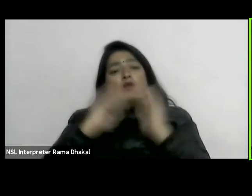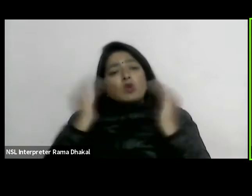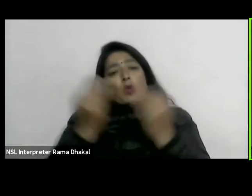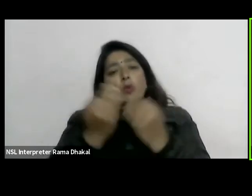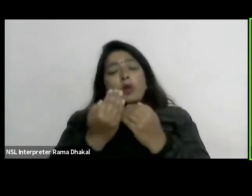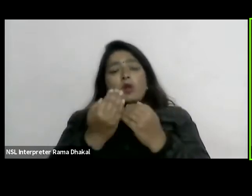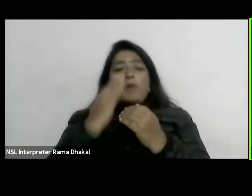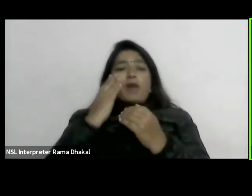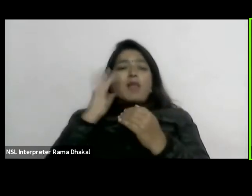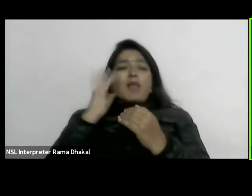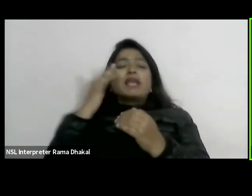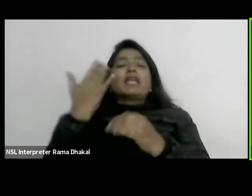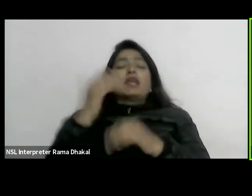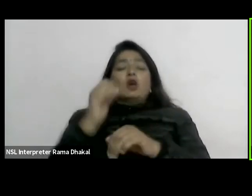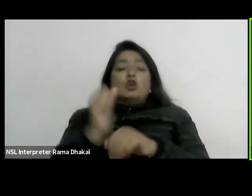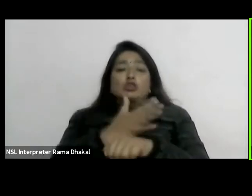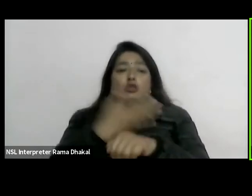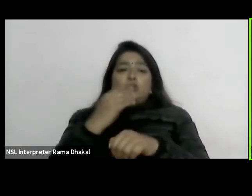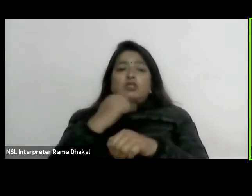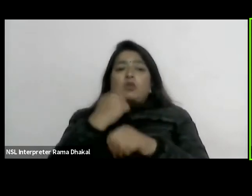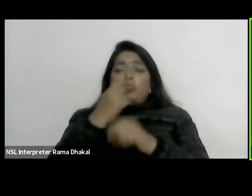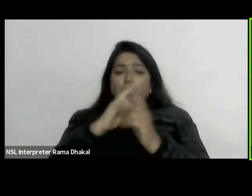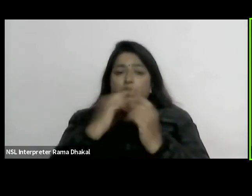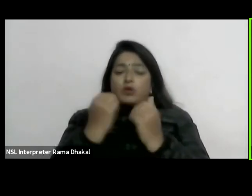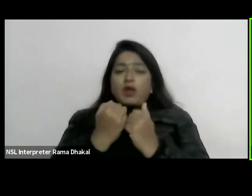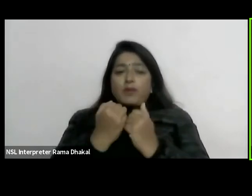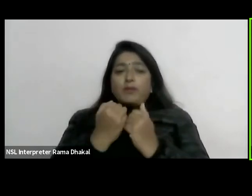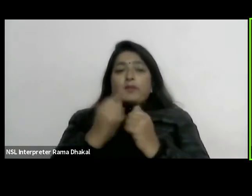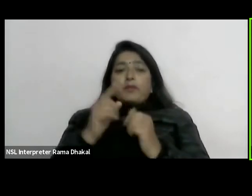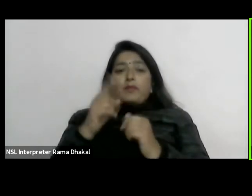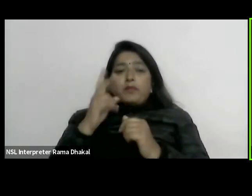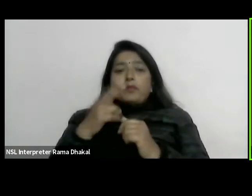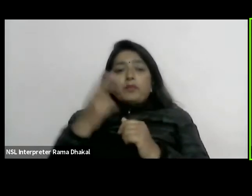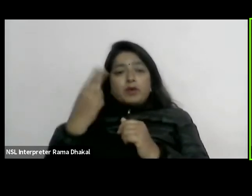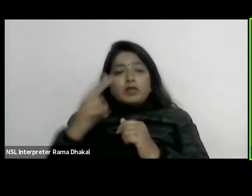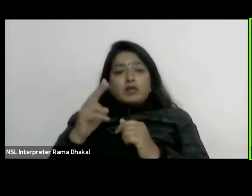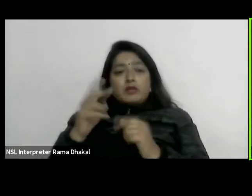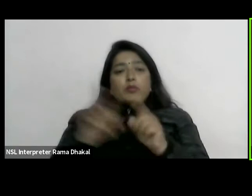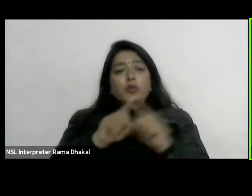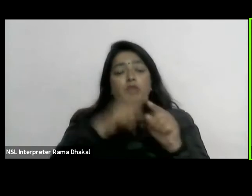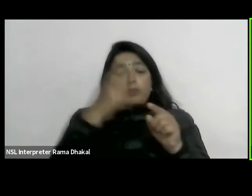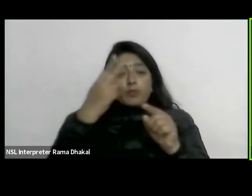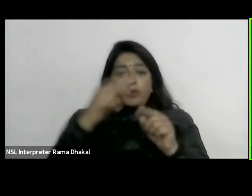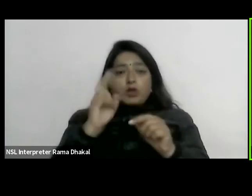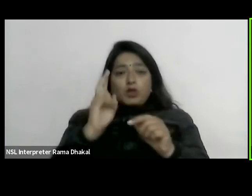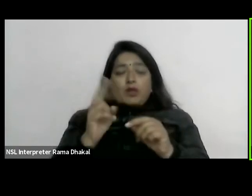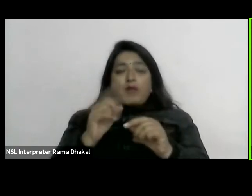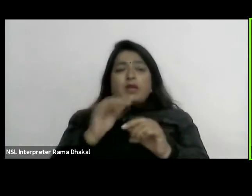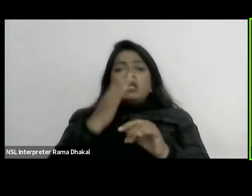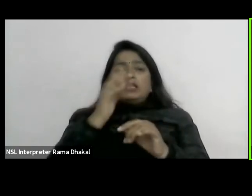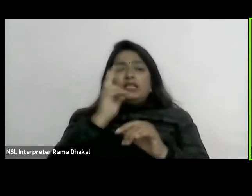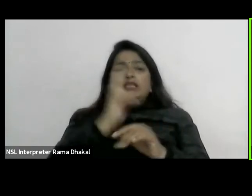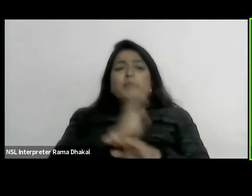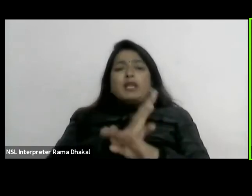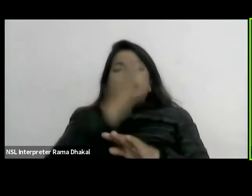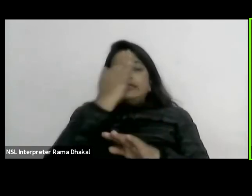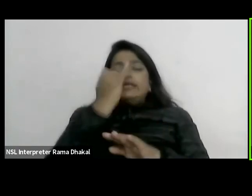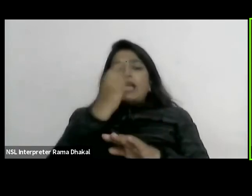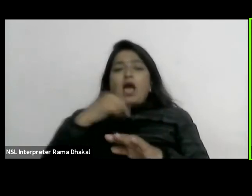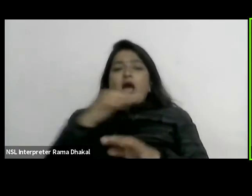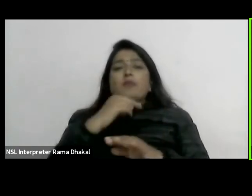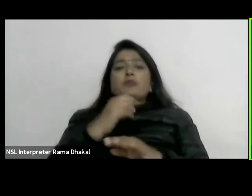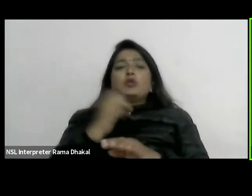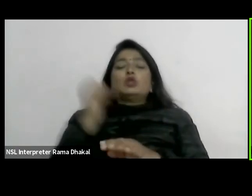I'm going to talk about briefly, as Pooja has said, is how disappointed we are about the